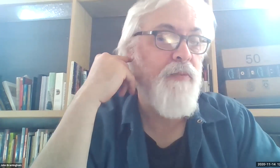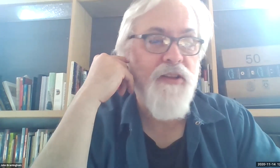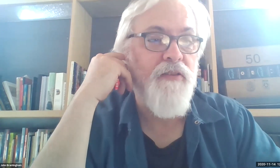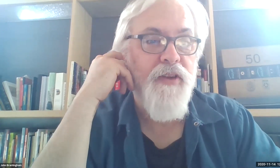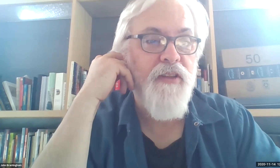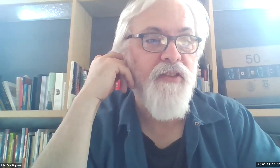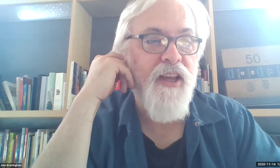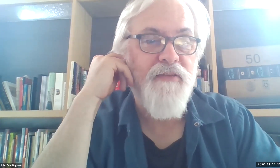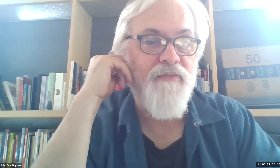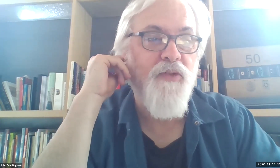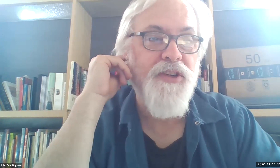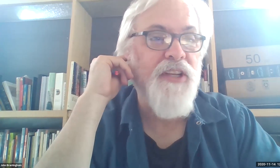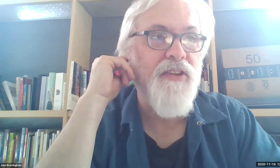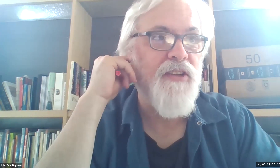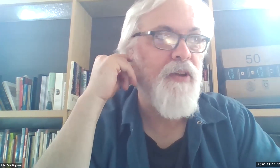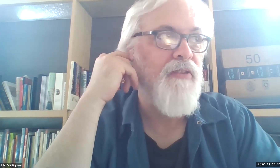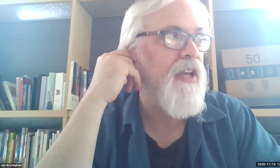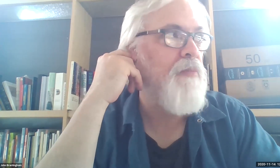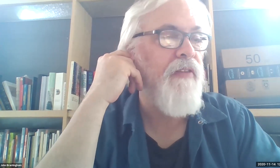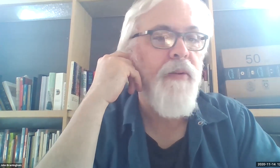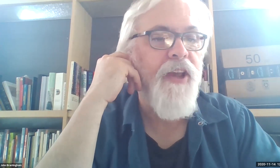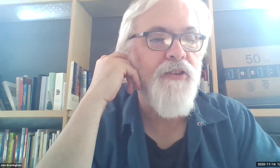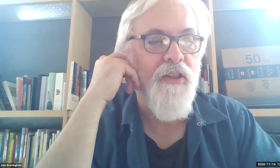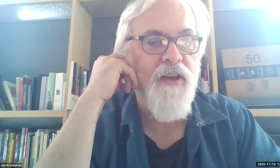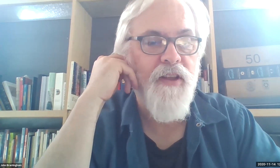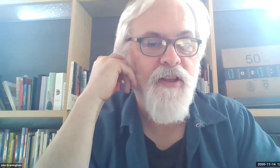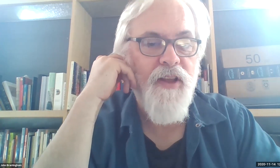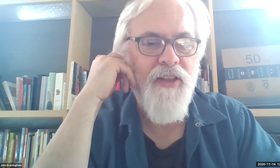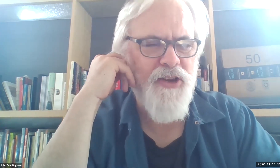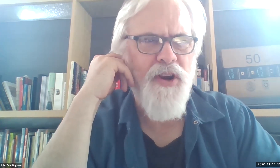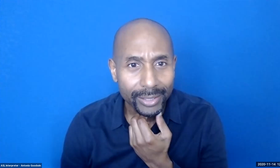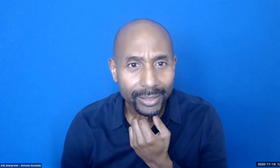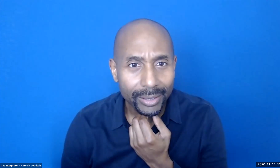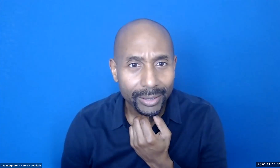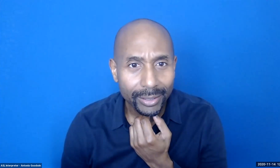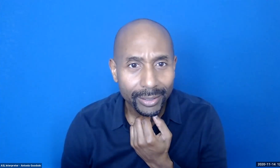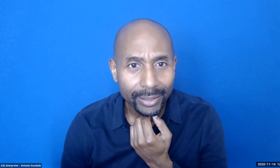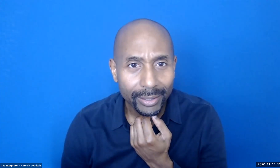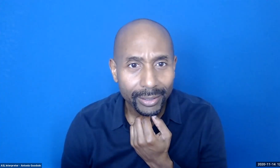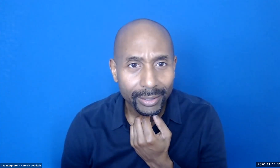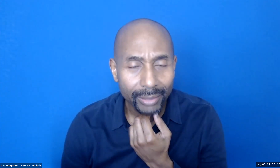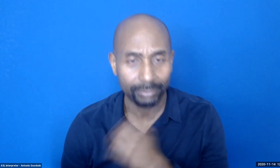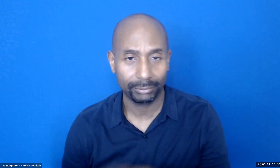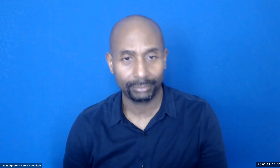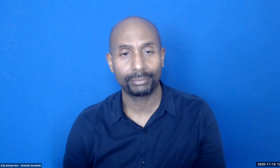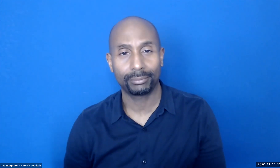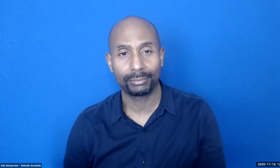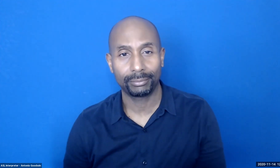really expensive. It's like Oh. Four Seasons expensive. I can't believe anybody goes to the thing. It's like Really? $300 a night. It's